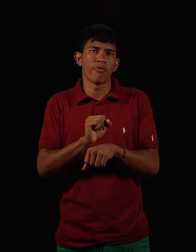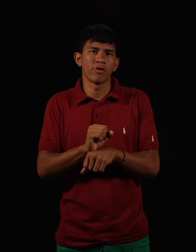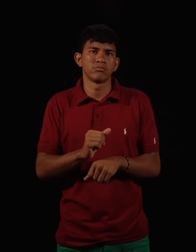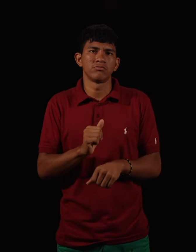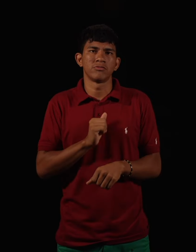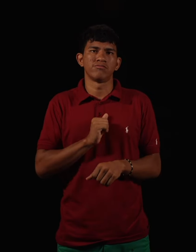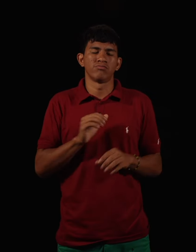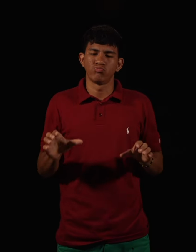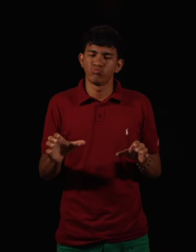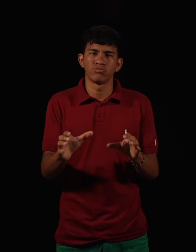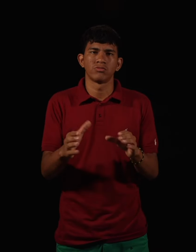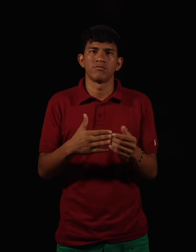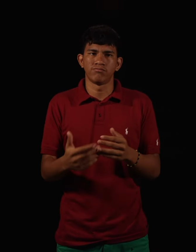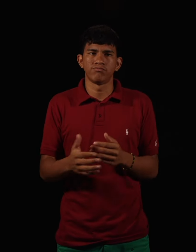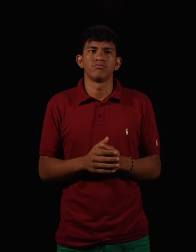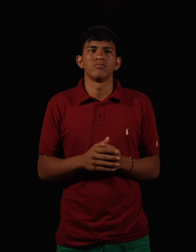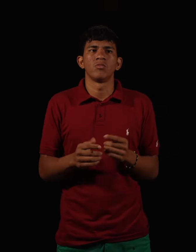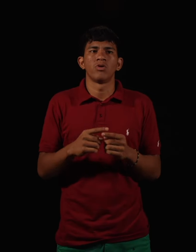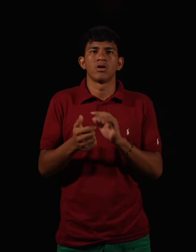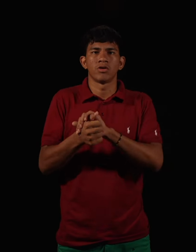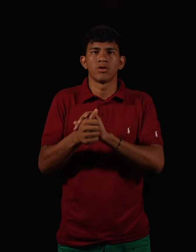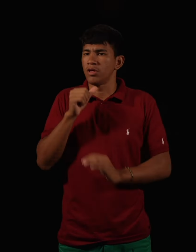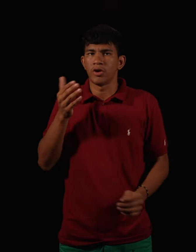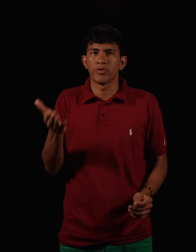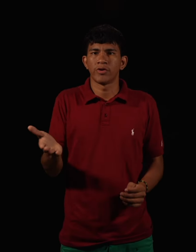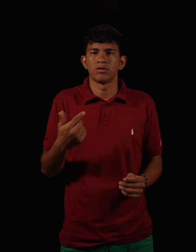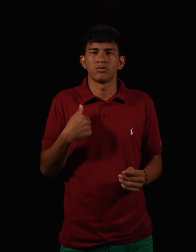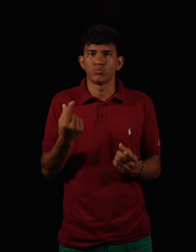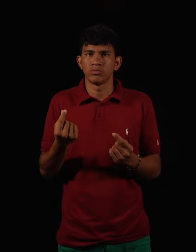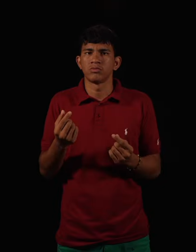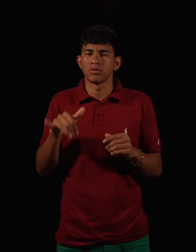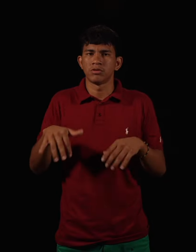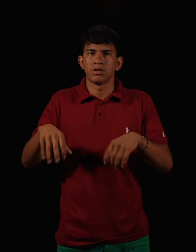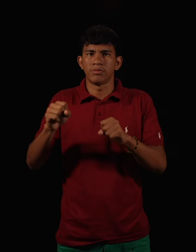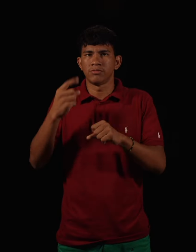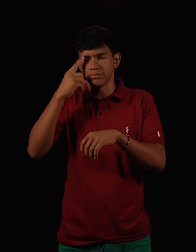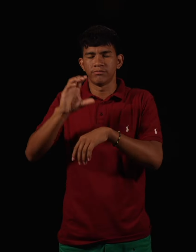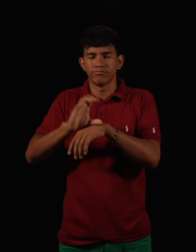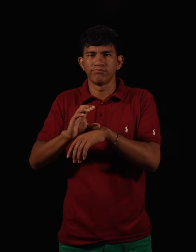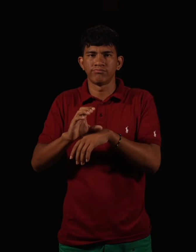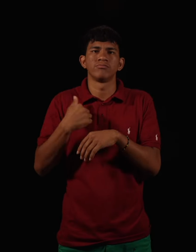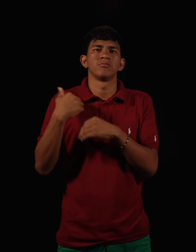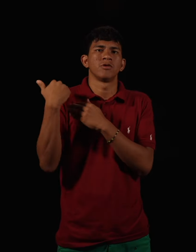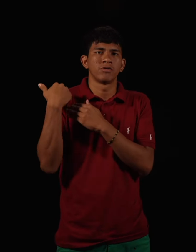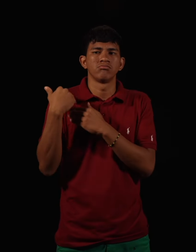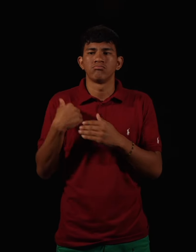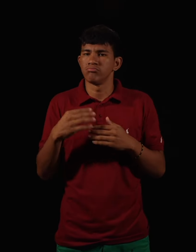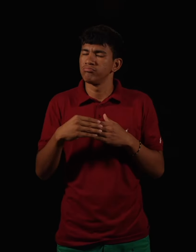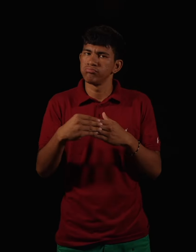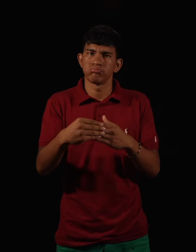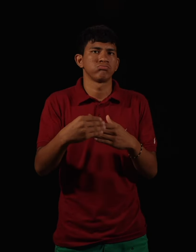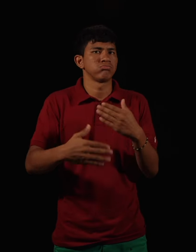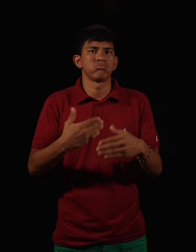teach them so they can understand more. I really enjoy doing that. For some time, Nathaniel went back to the United States, and I took the